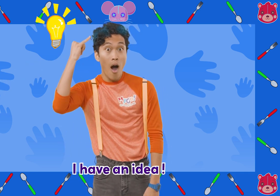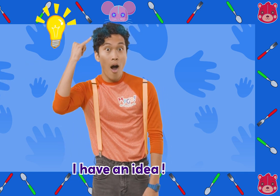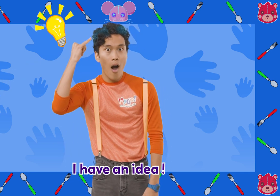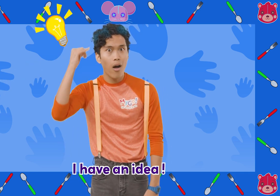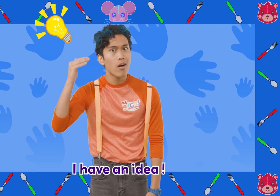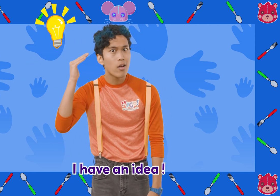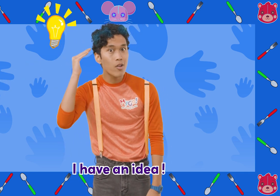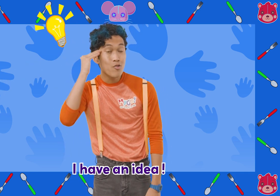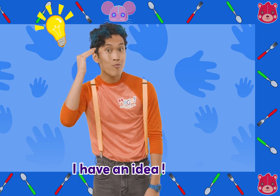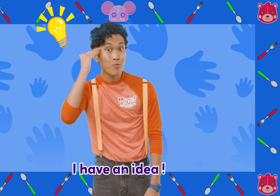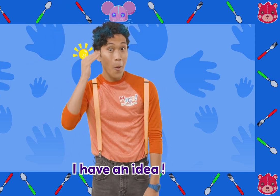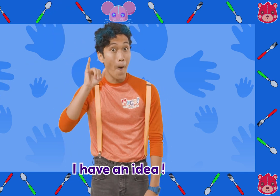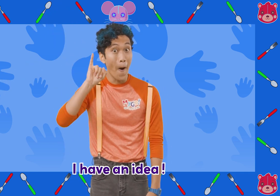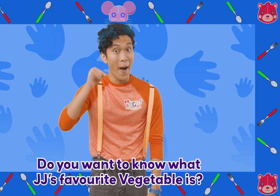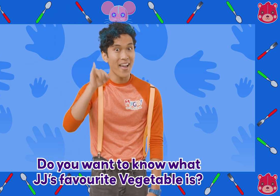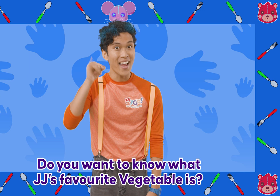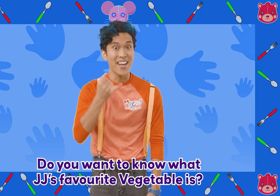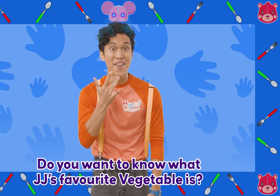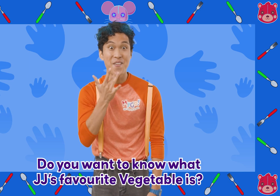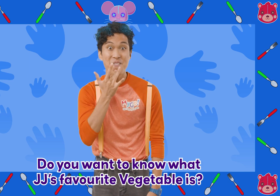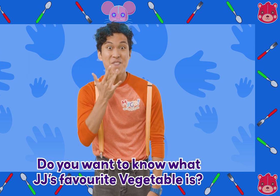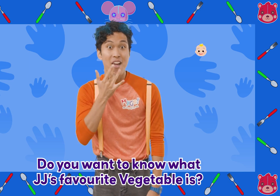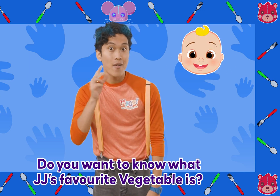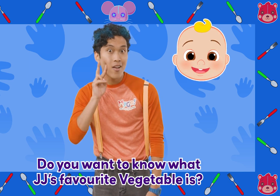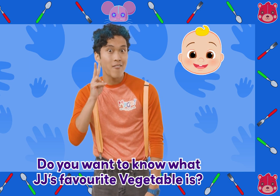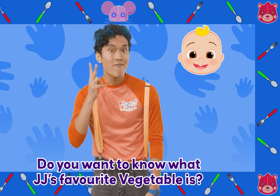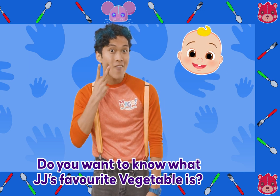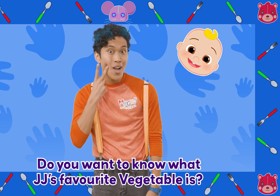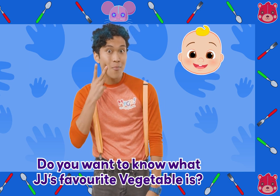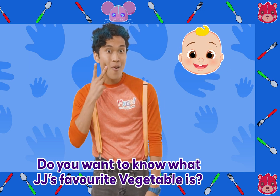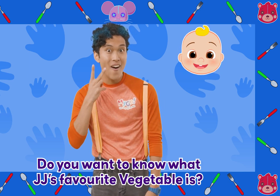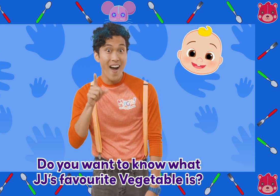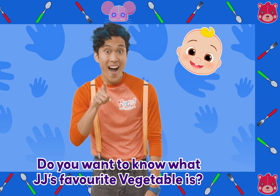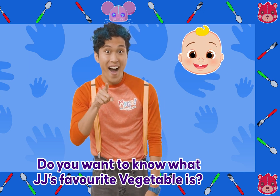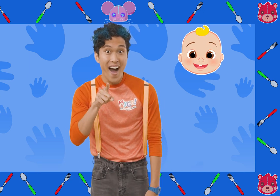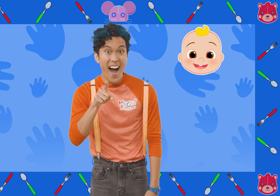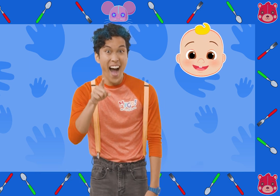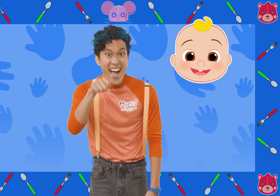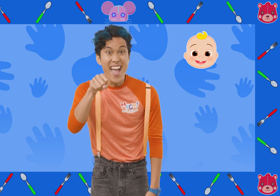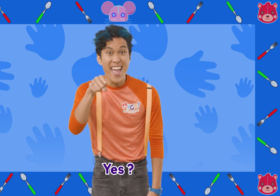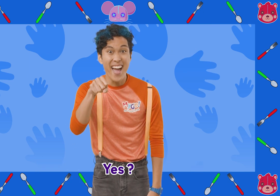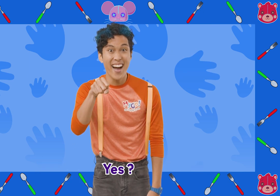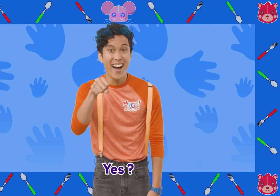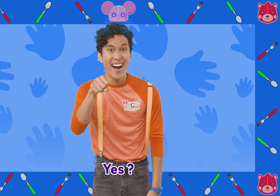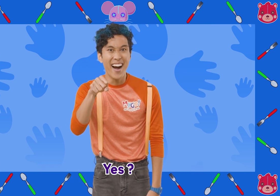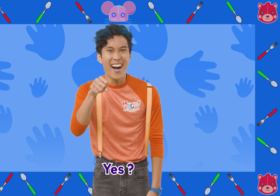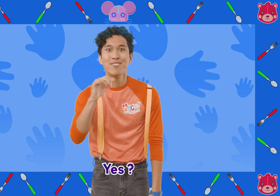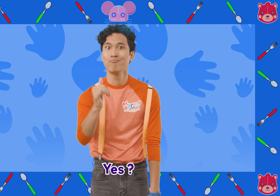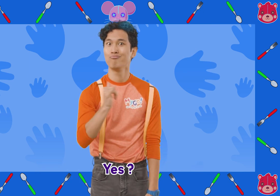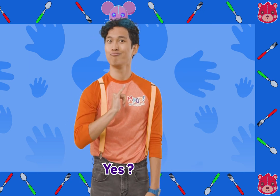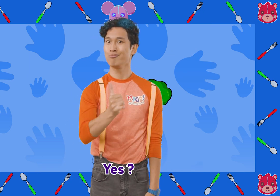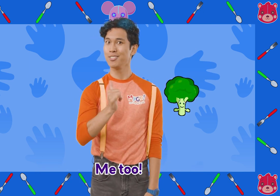I have an idea. Do you want to know what JJ's favorite vegetable is? Yes? Me